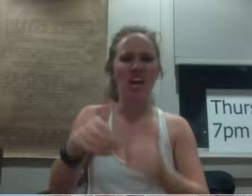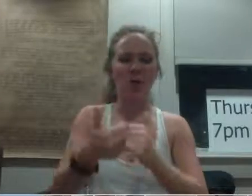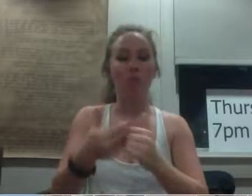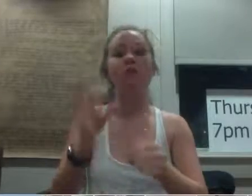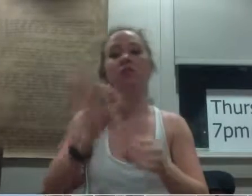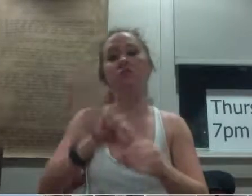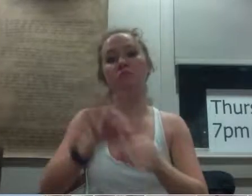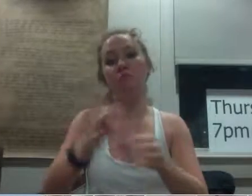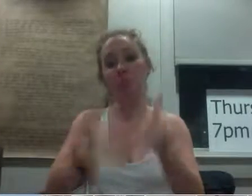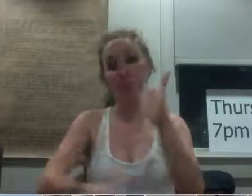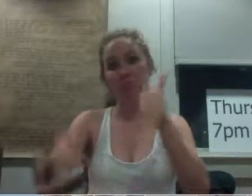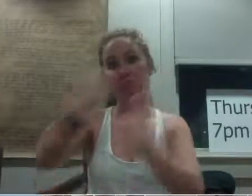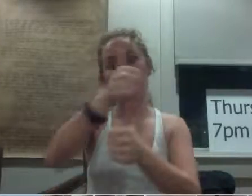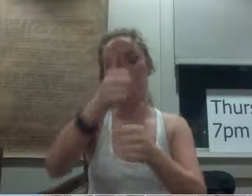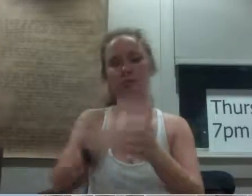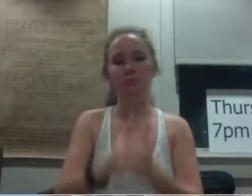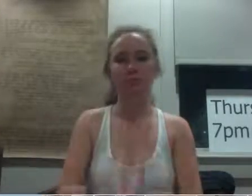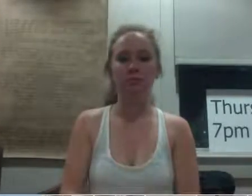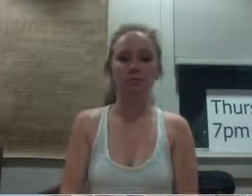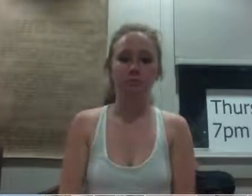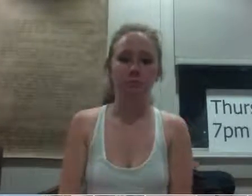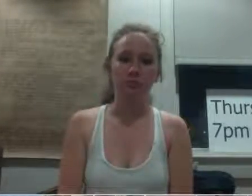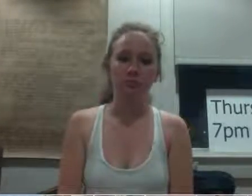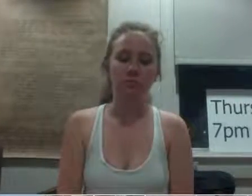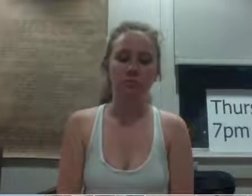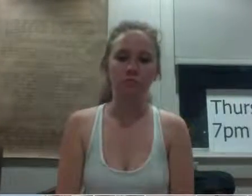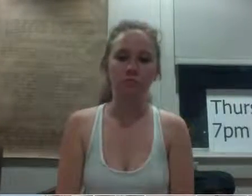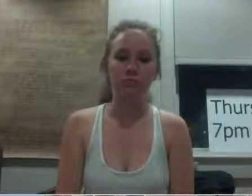But they can overturn him by voting a majority.